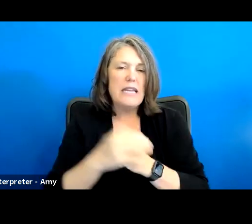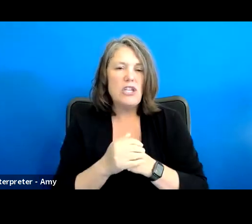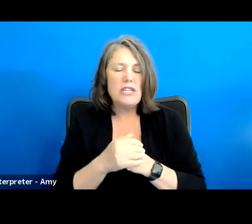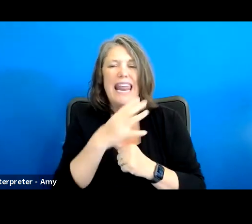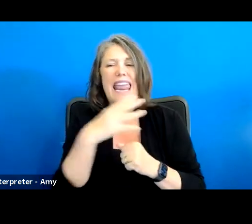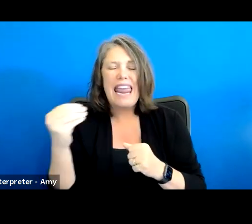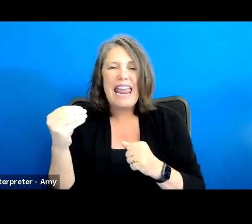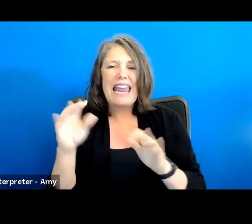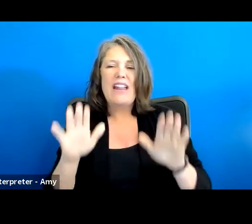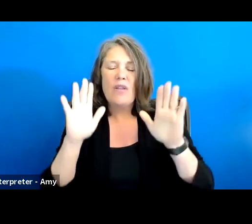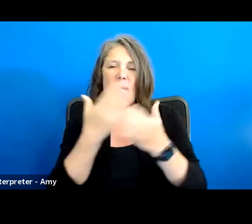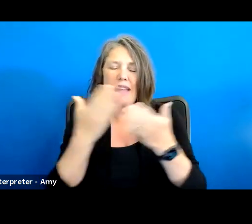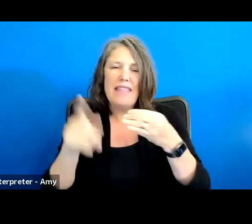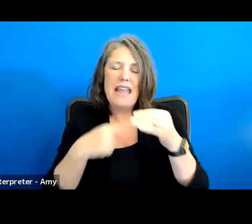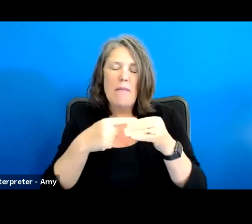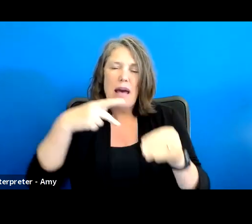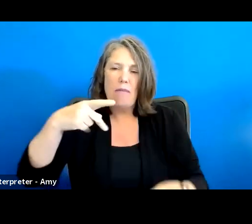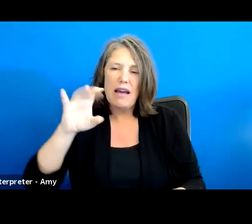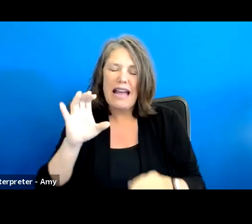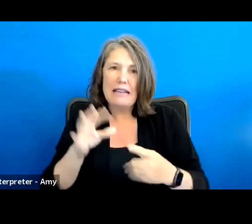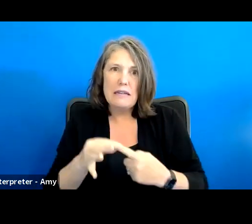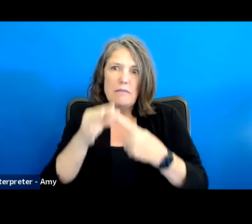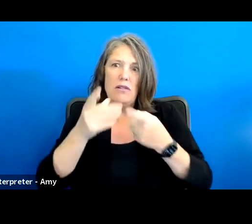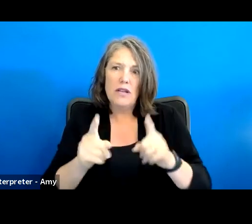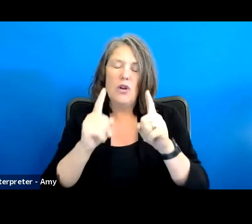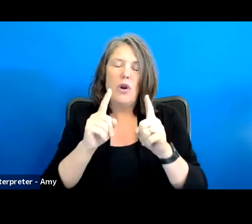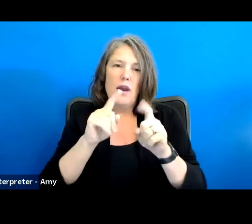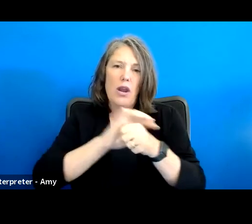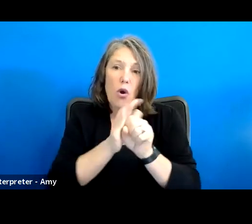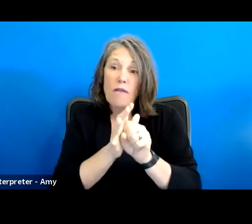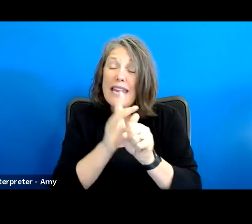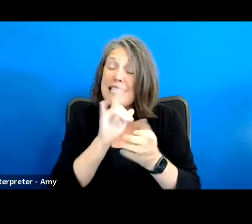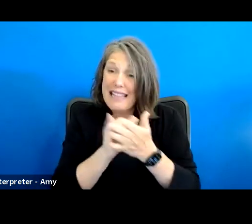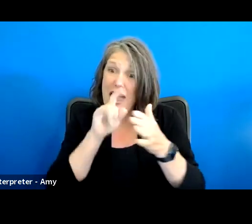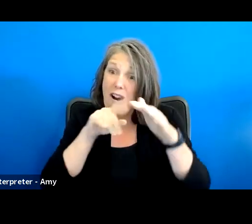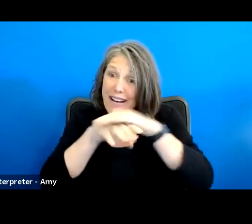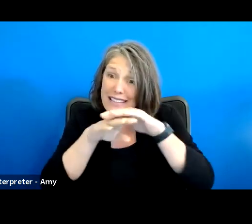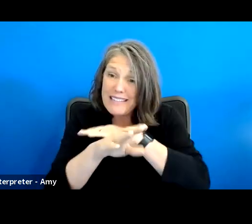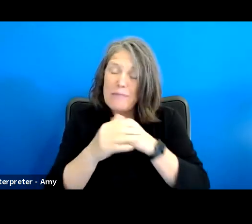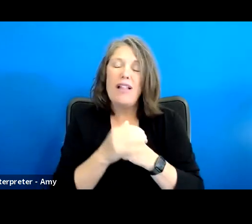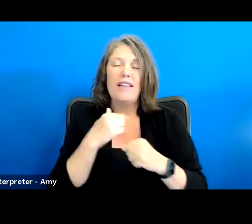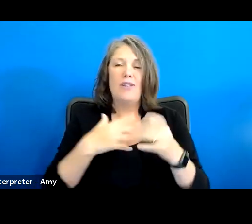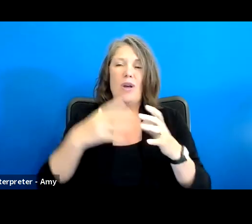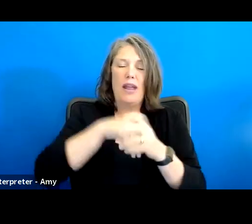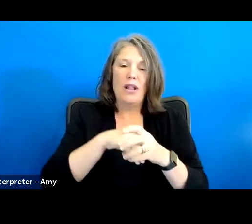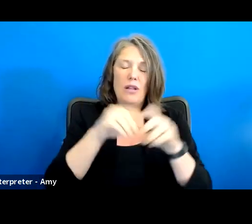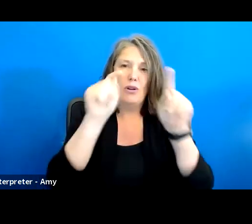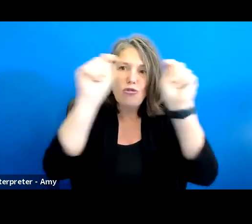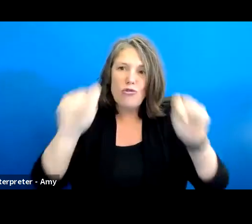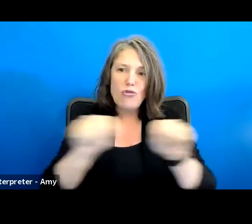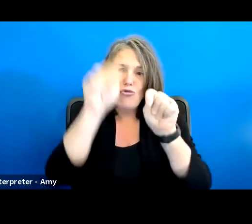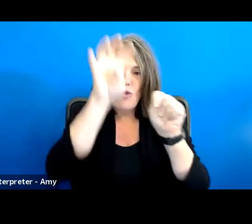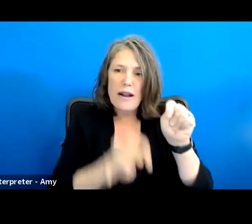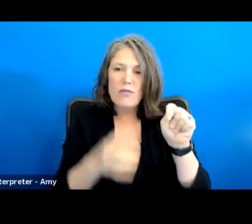the great thing about podcasts, especially during COVID, is that they are accessible. So I include transcripts for